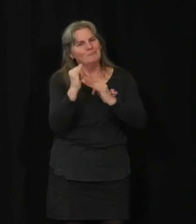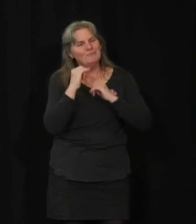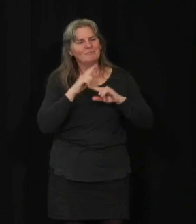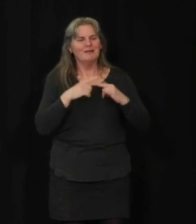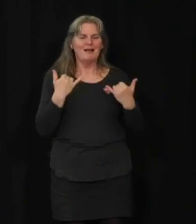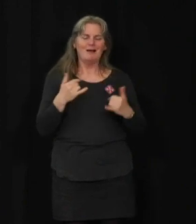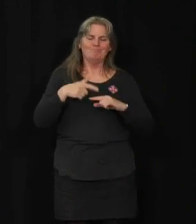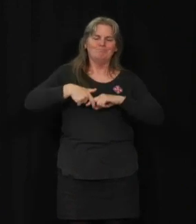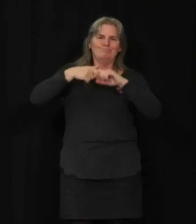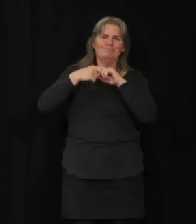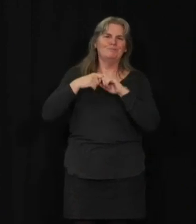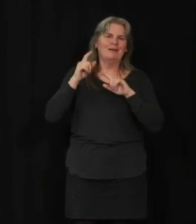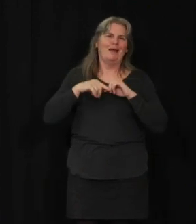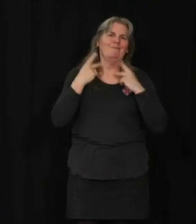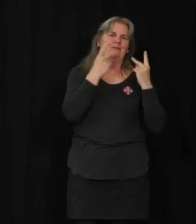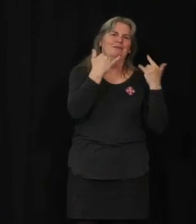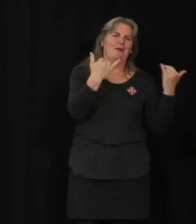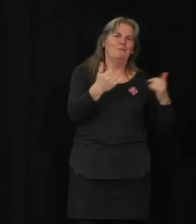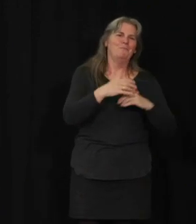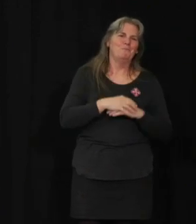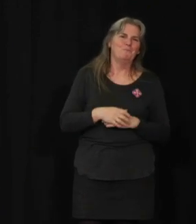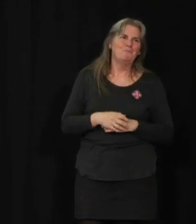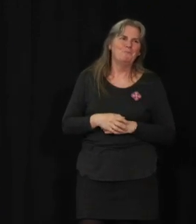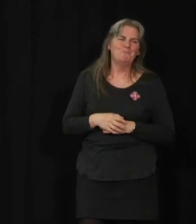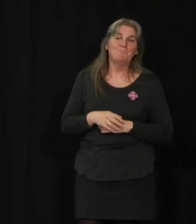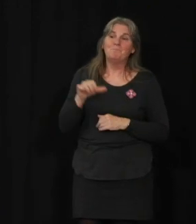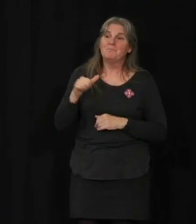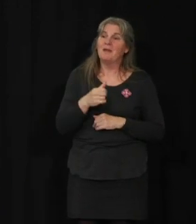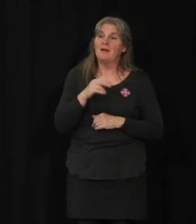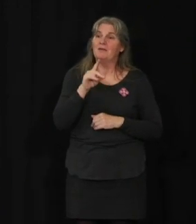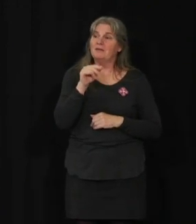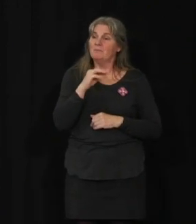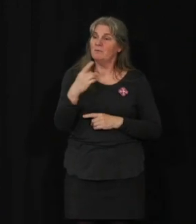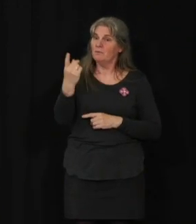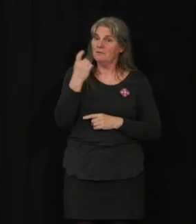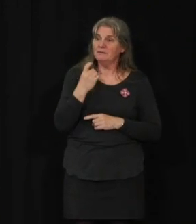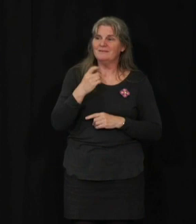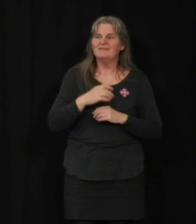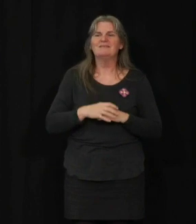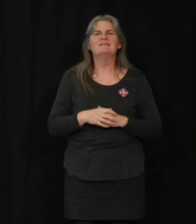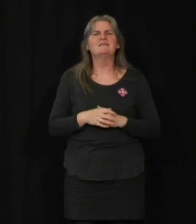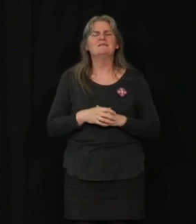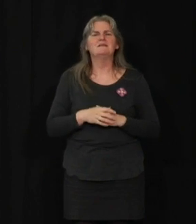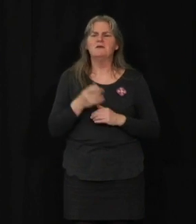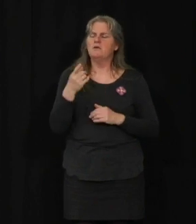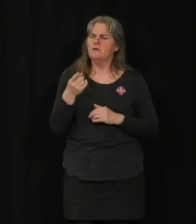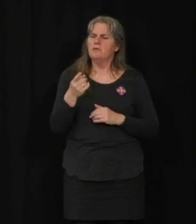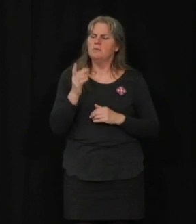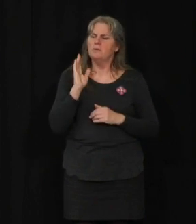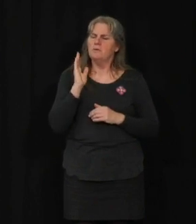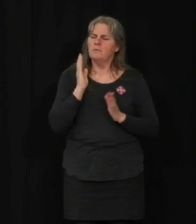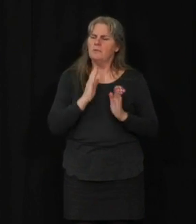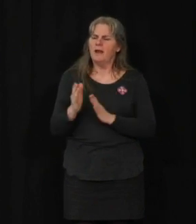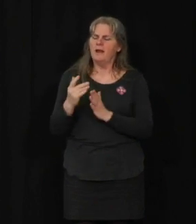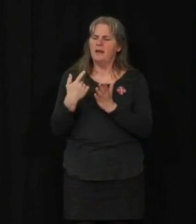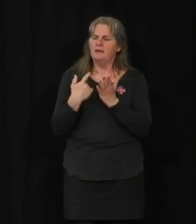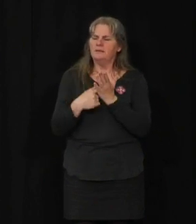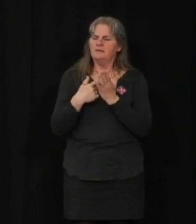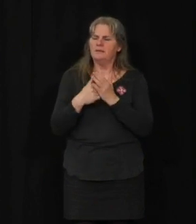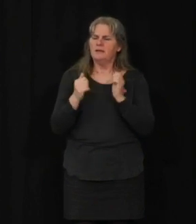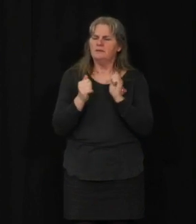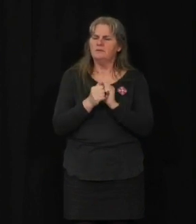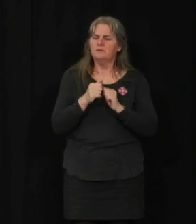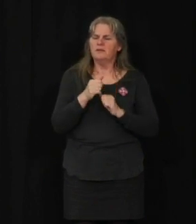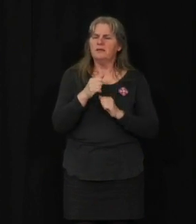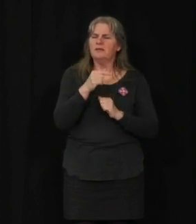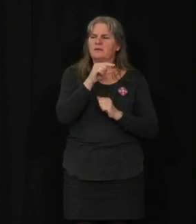not for now. Follow-up question, Tim? Okay. When do you plan on speaking with Governor Dunleavy? Or have